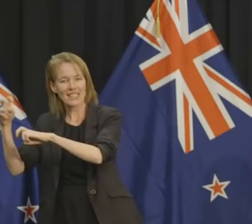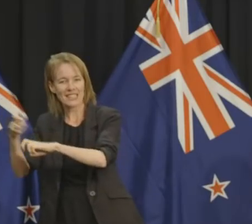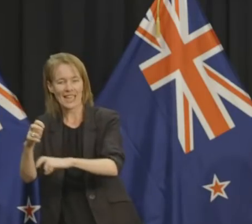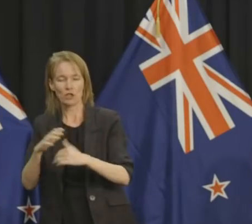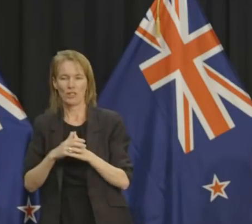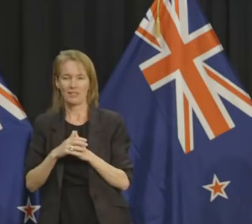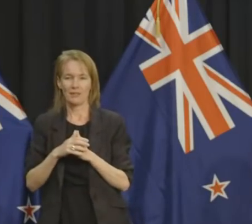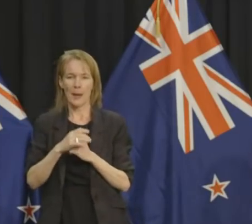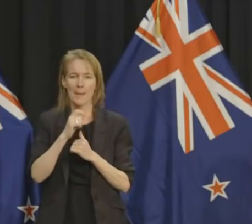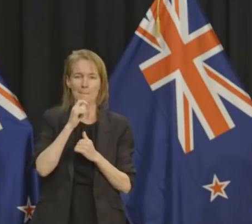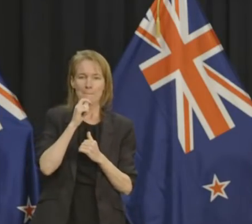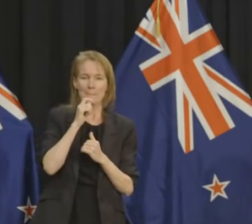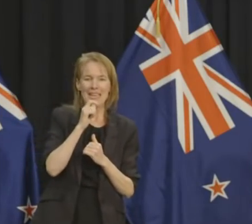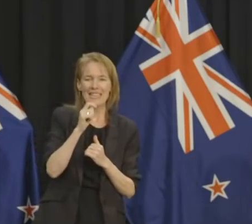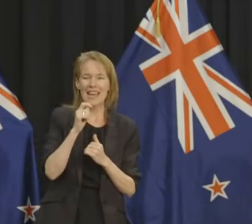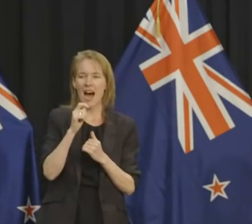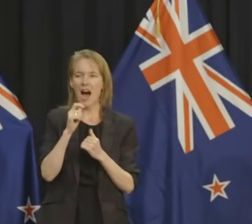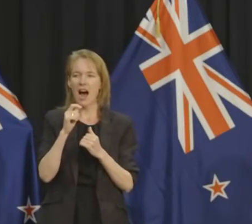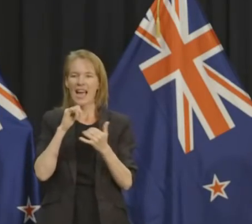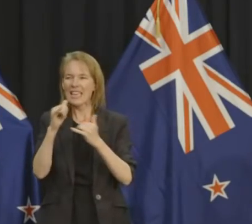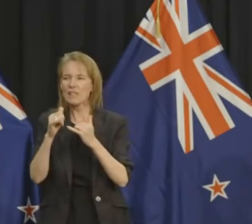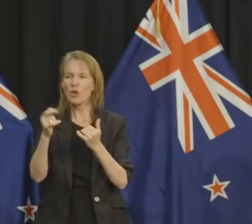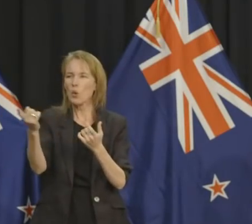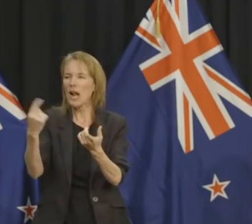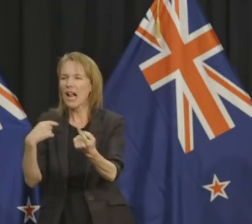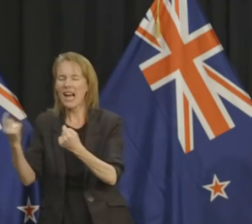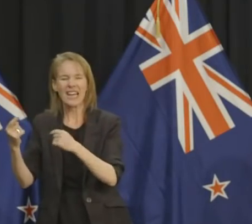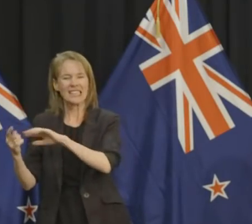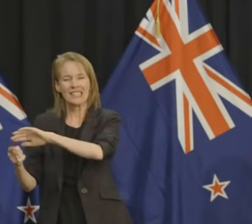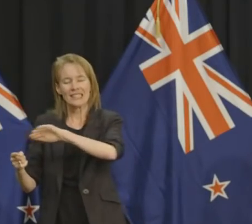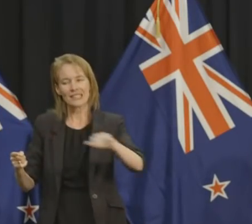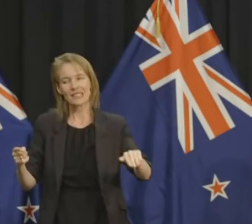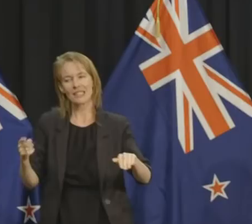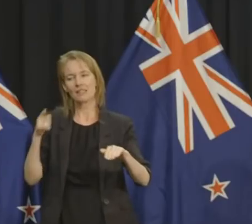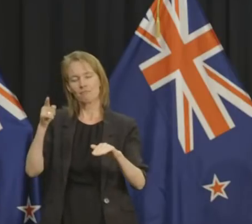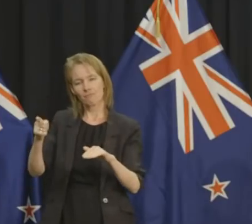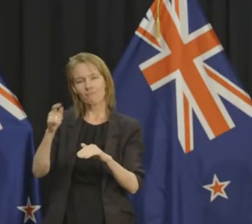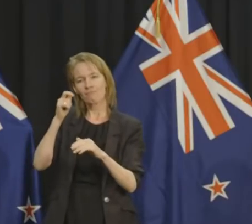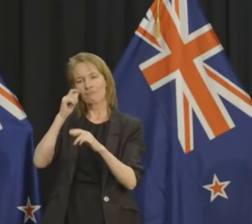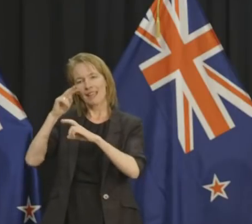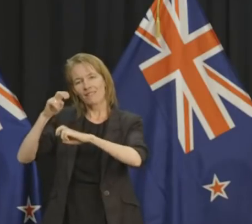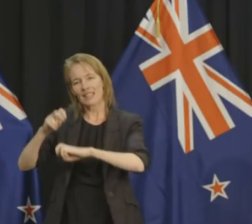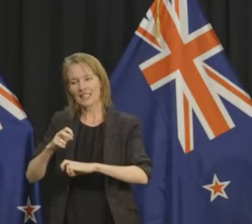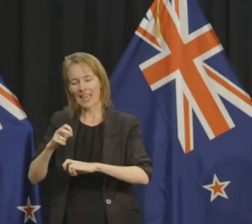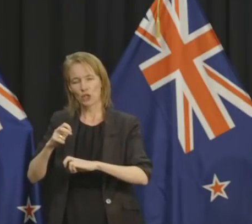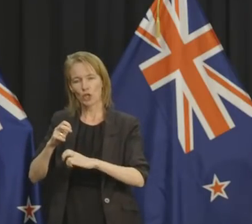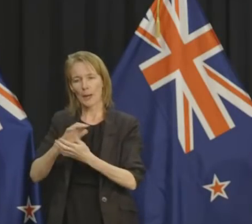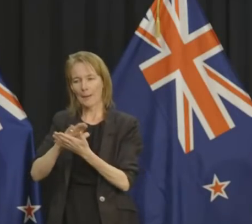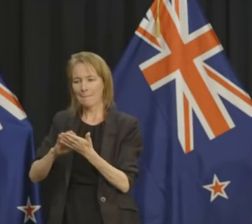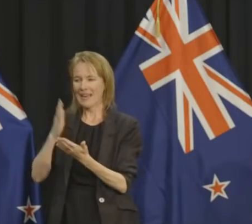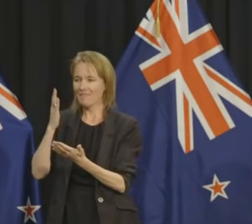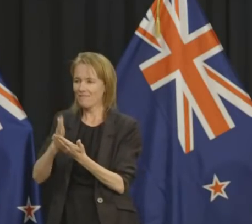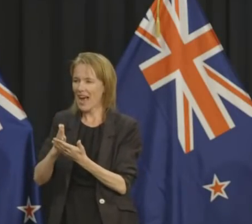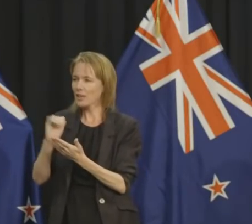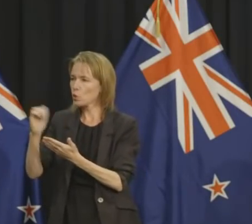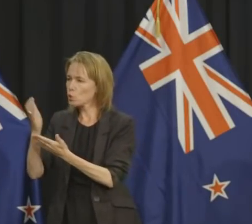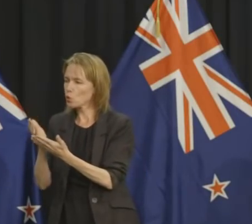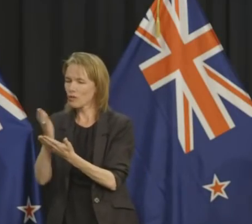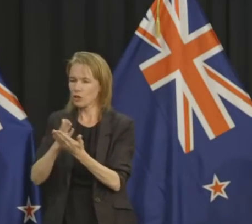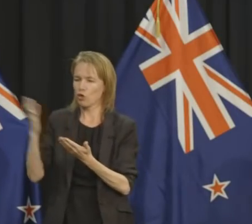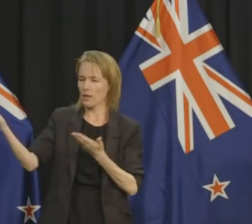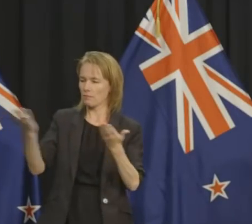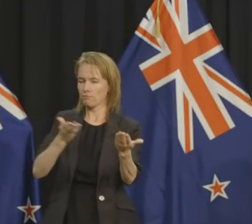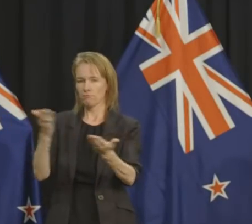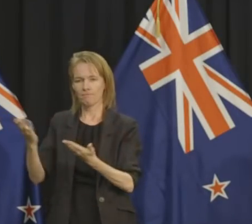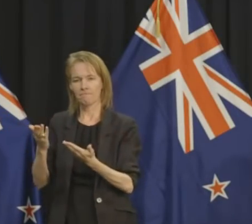proper, thorough investigation so that all of the facts can be put on the table, so that everyone can be clear what happened. And that investigation will continue, and it